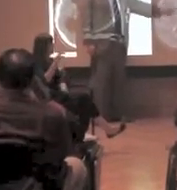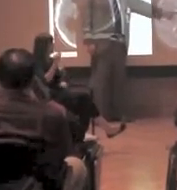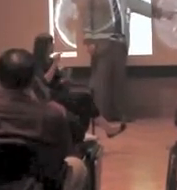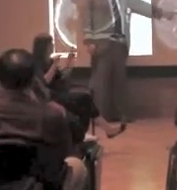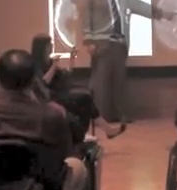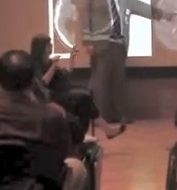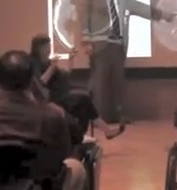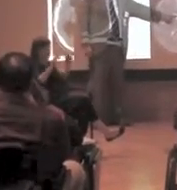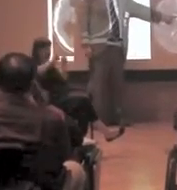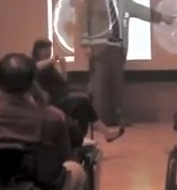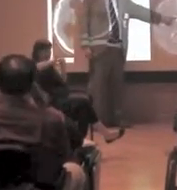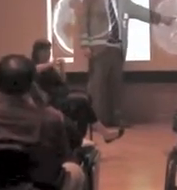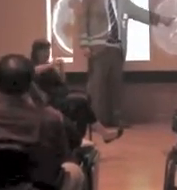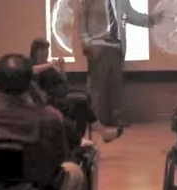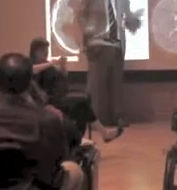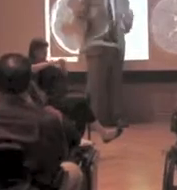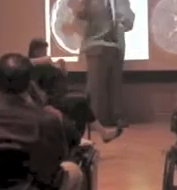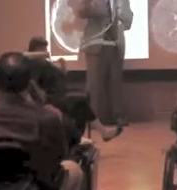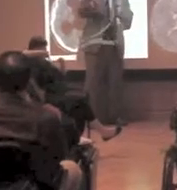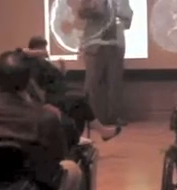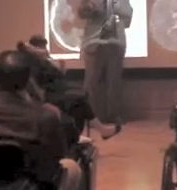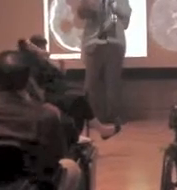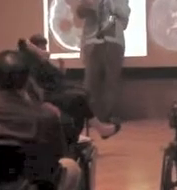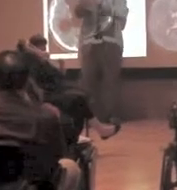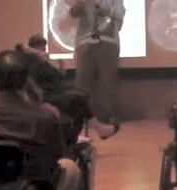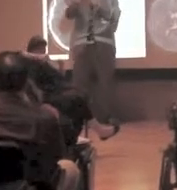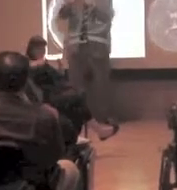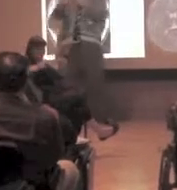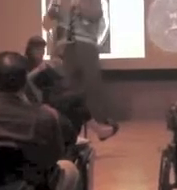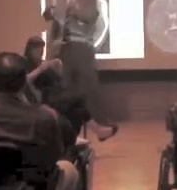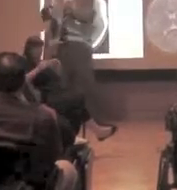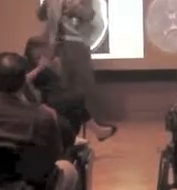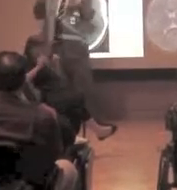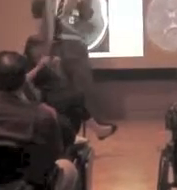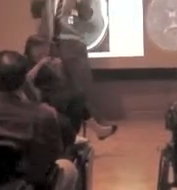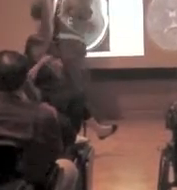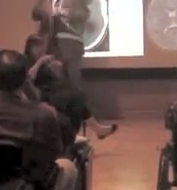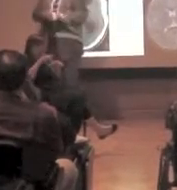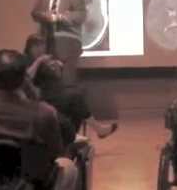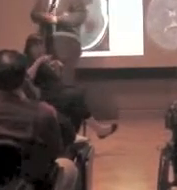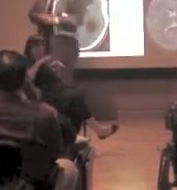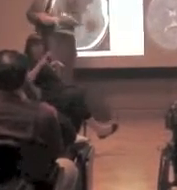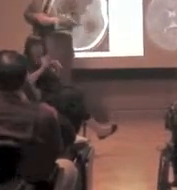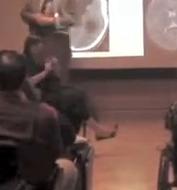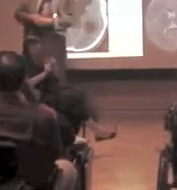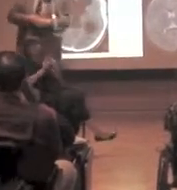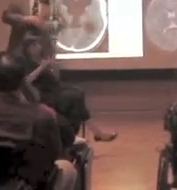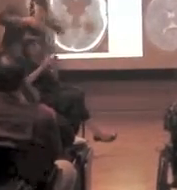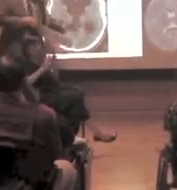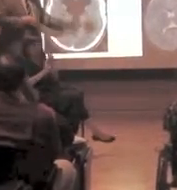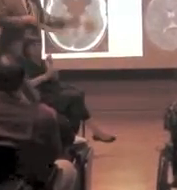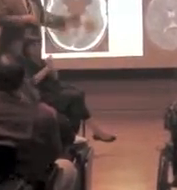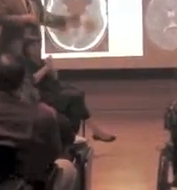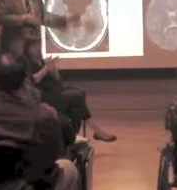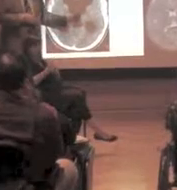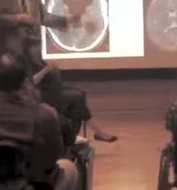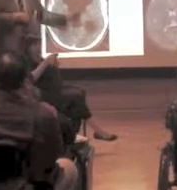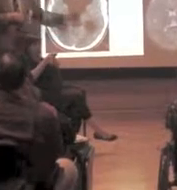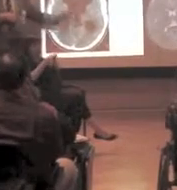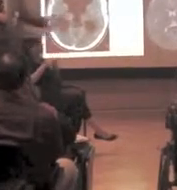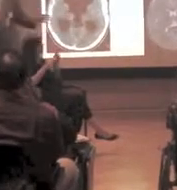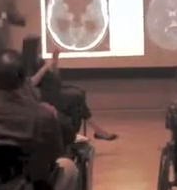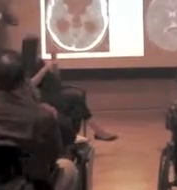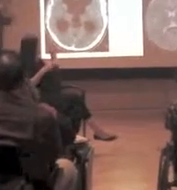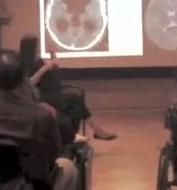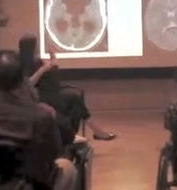to even get the camera in there. Even when you're in there, there's just no room to maneuver, so the risks go up. Okay? This is very little risk